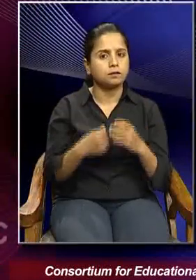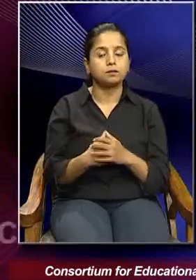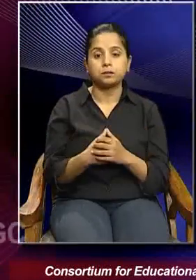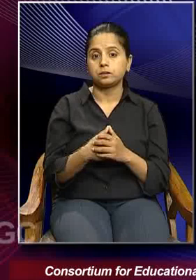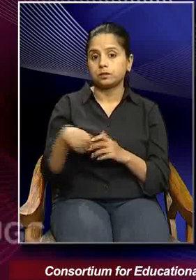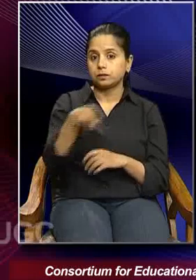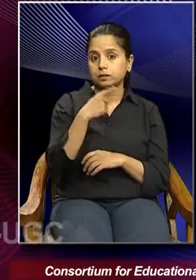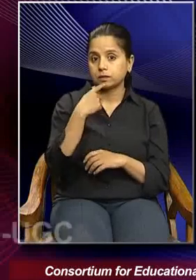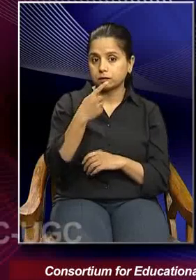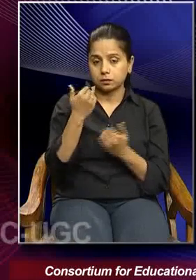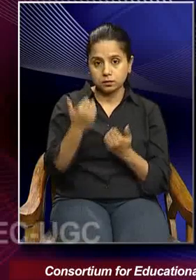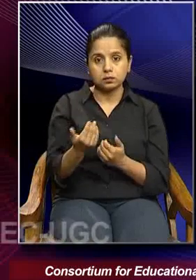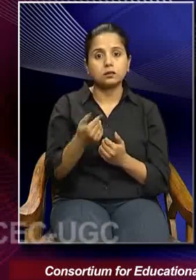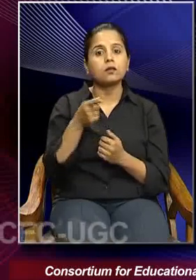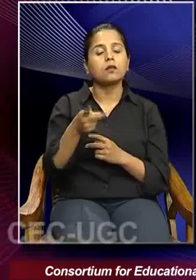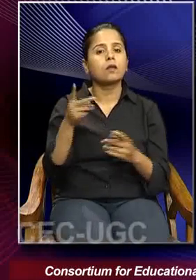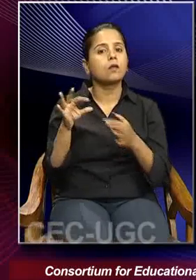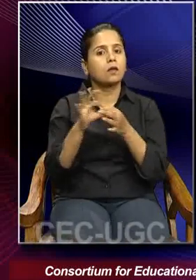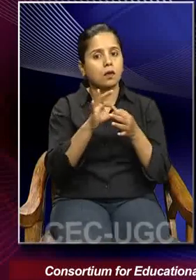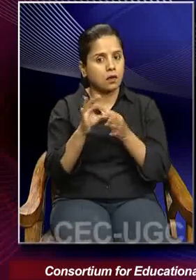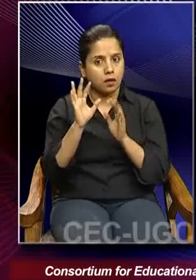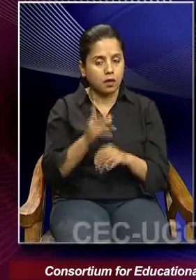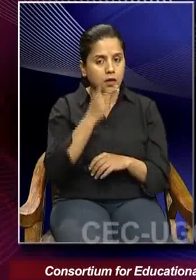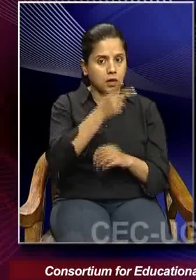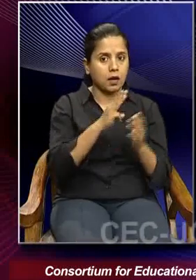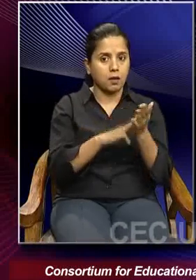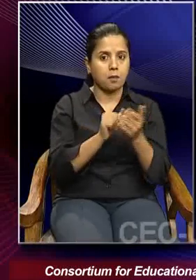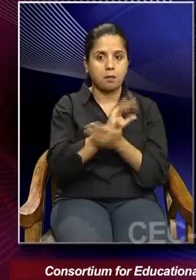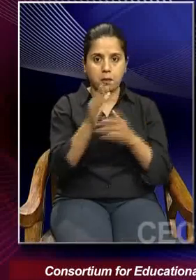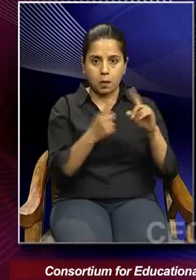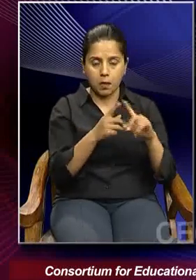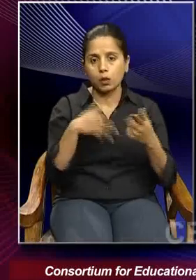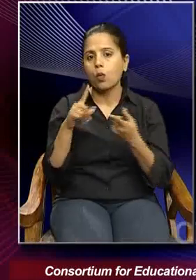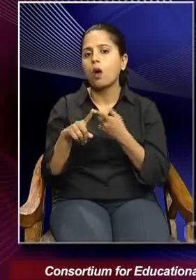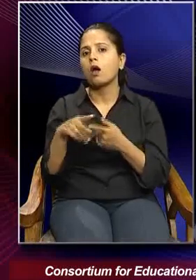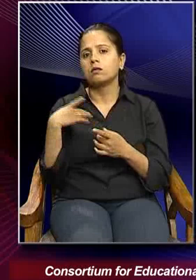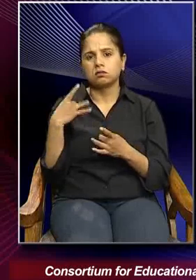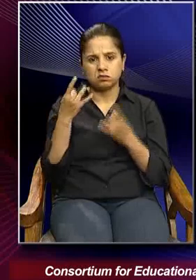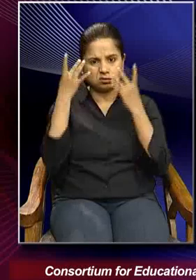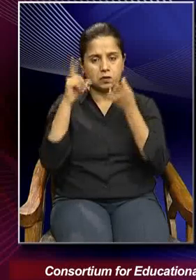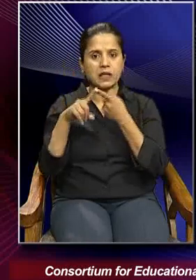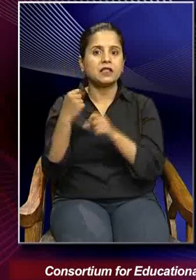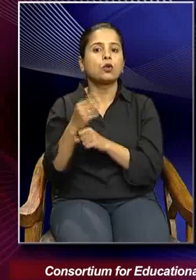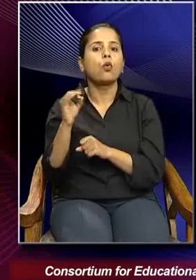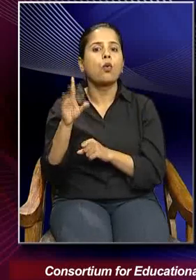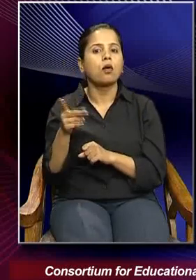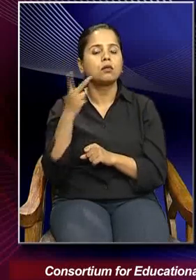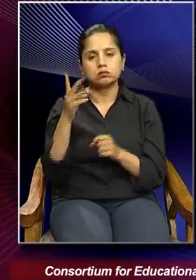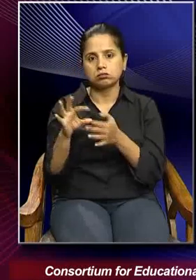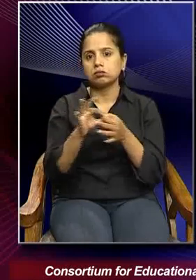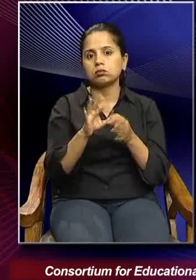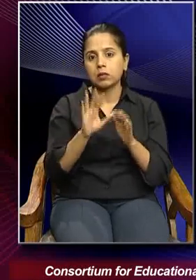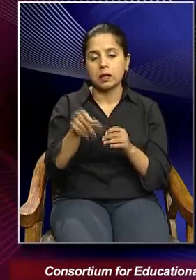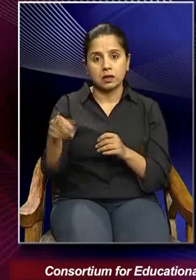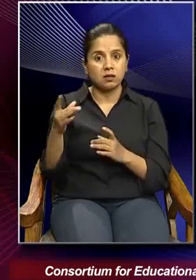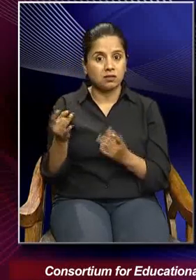So, there is this relationship between Mahat and the Ahankar, that this